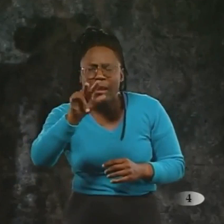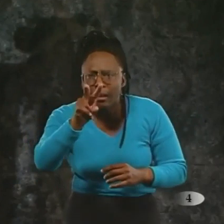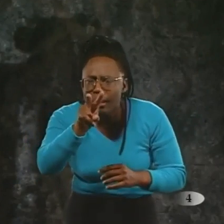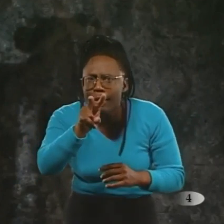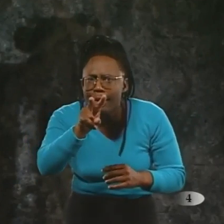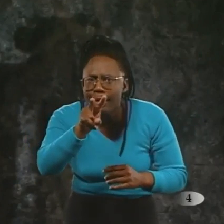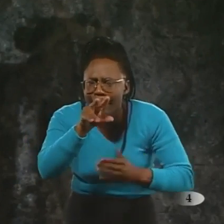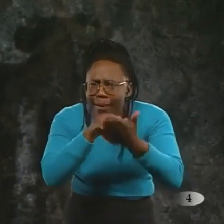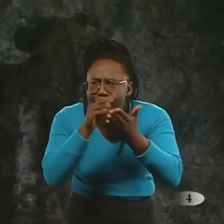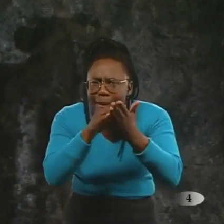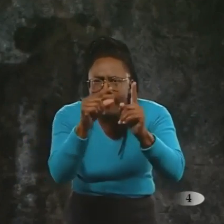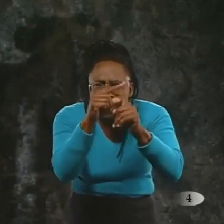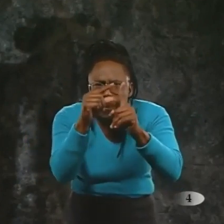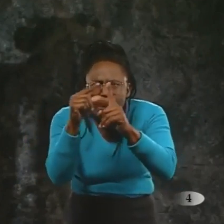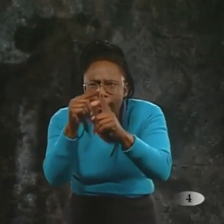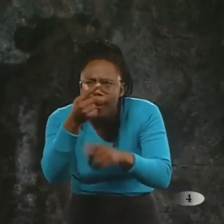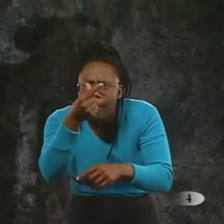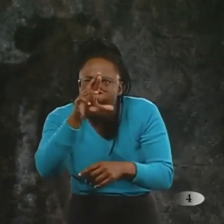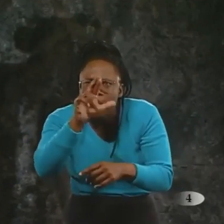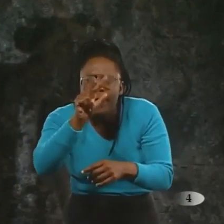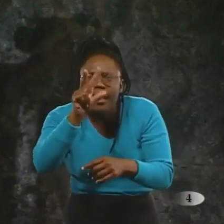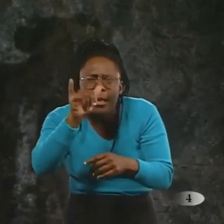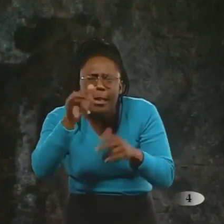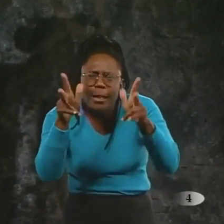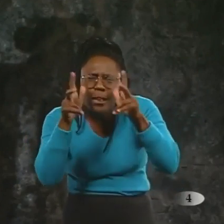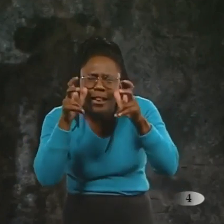For example, this fingerspelled word for gravity.